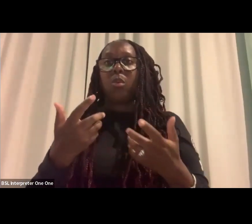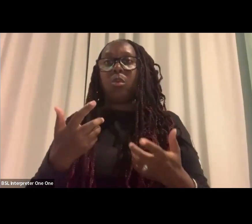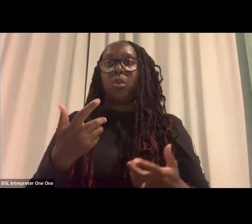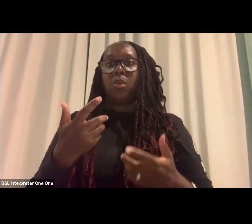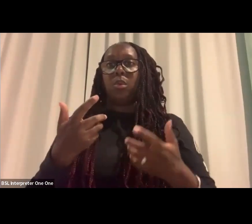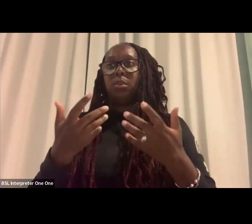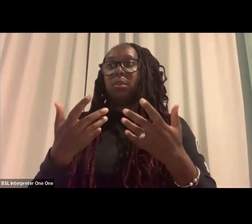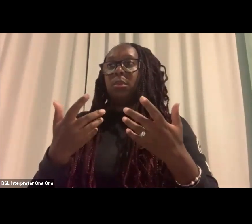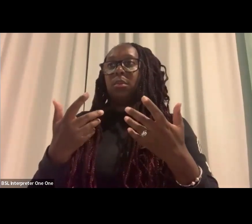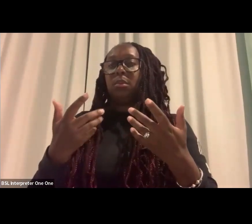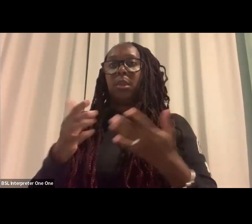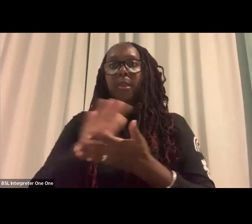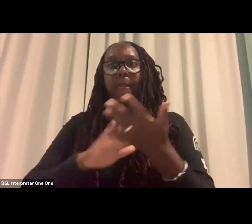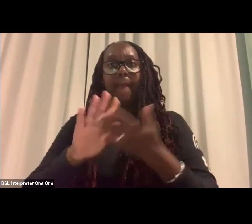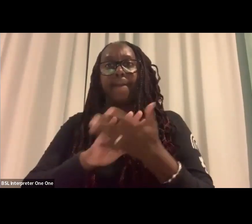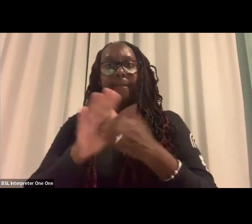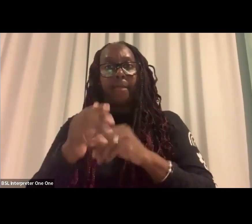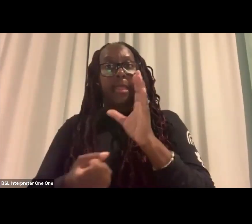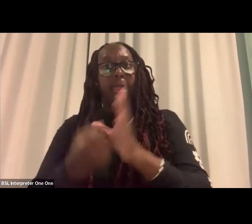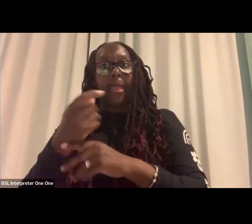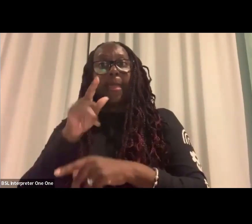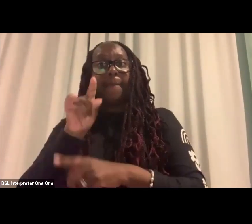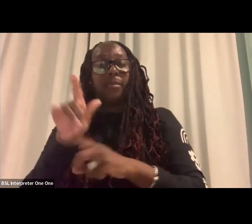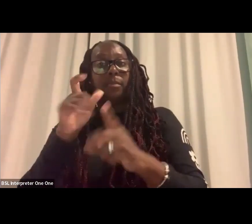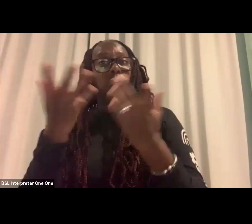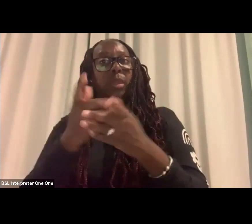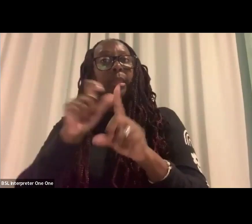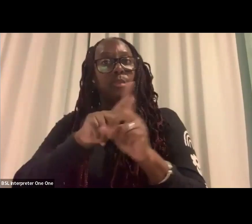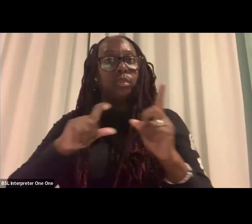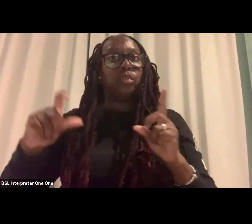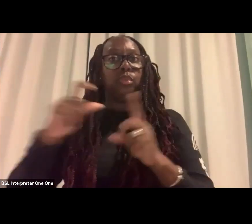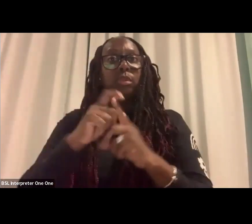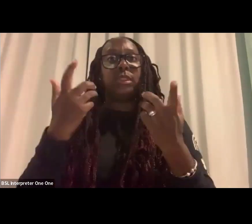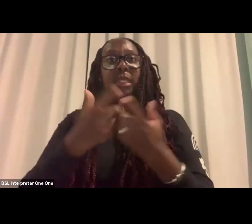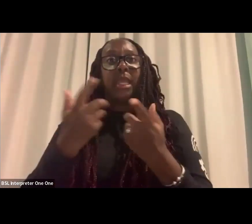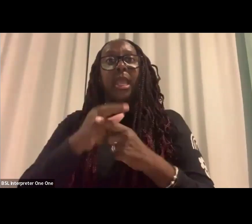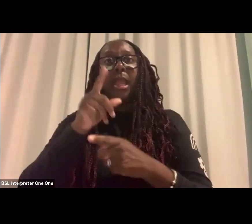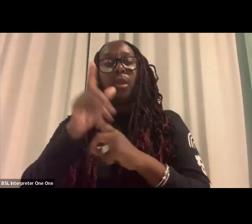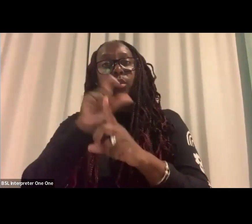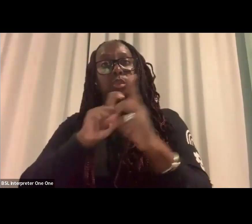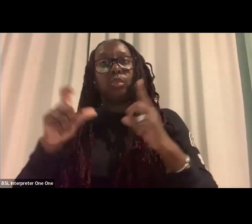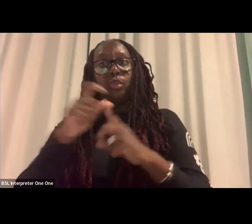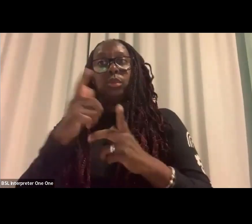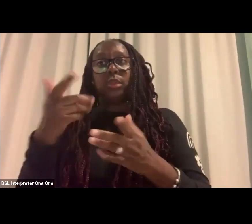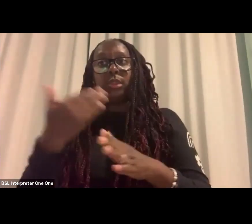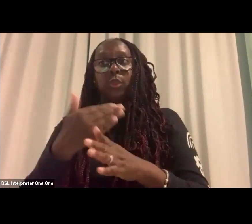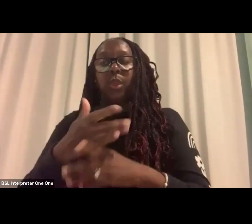socialization that actually takes place within the community. So that is how we measure community vitality.